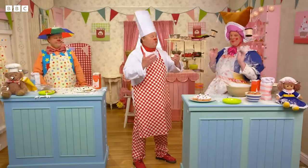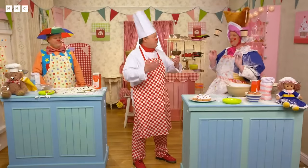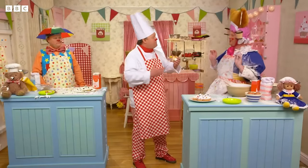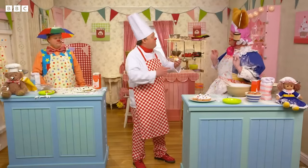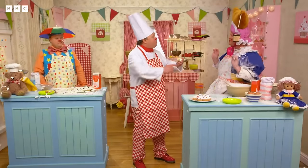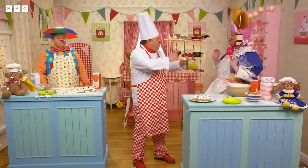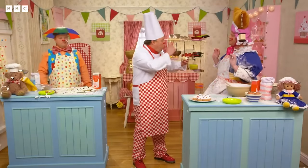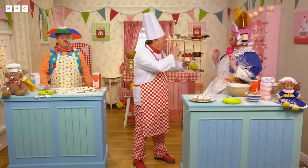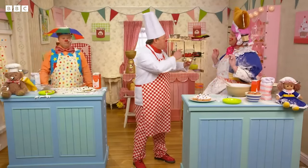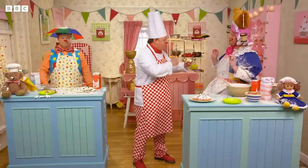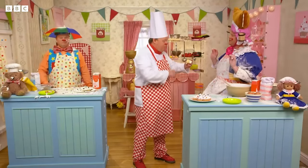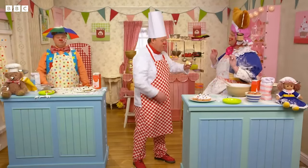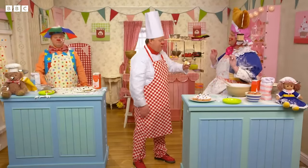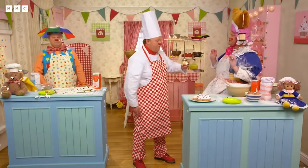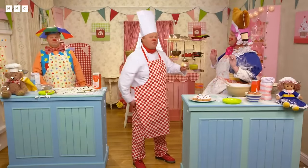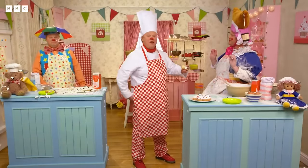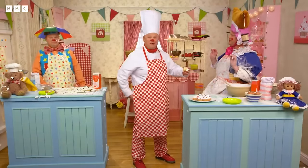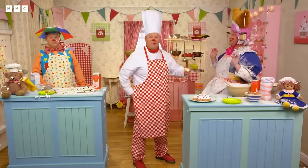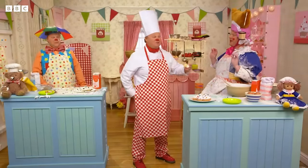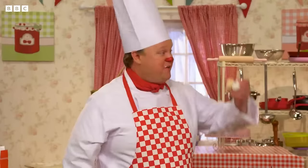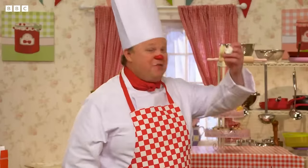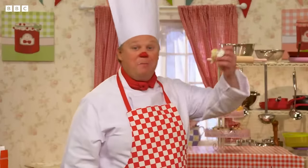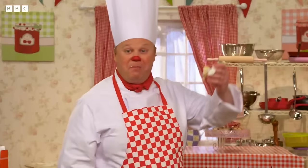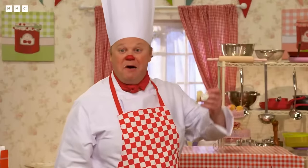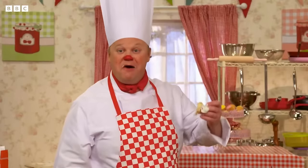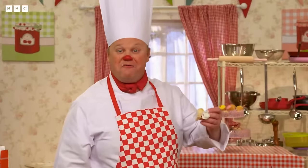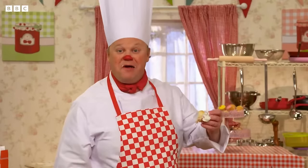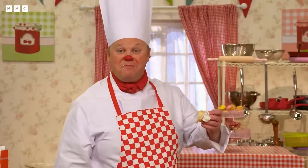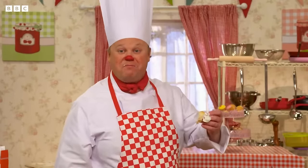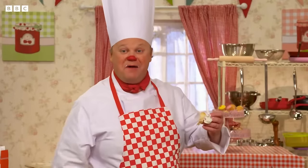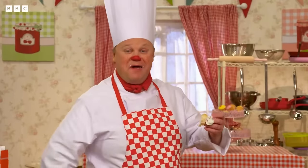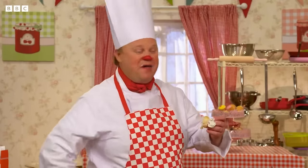delicious. Now, Aunt Polly, that is the perfect bake.